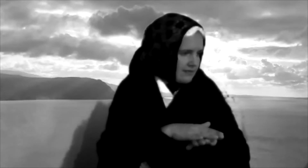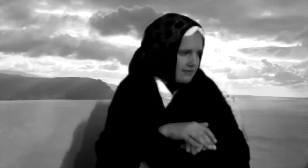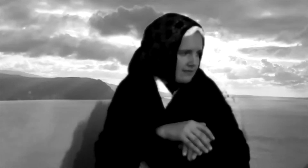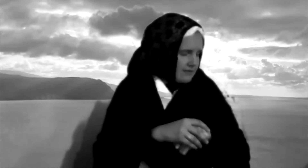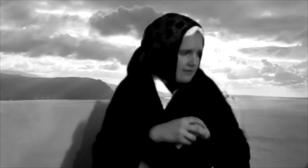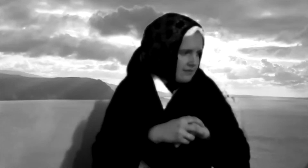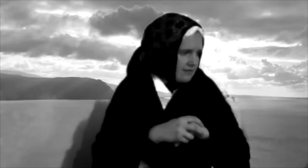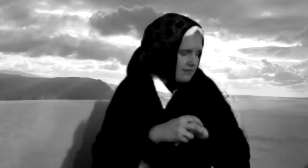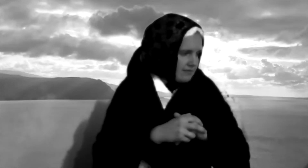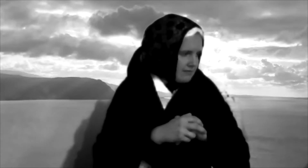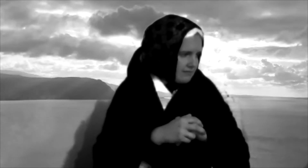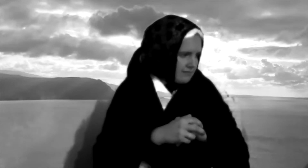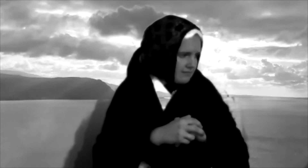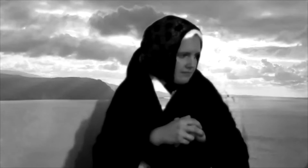Times have changed.